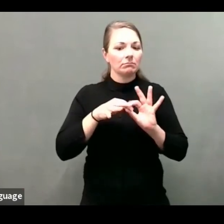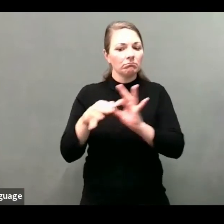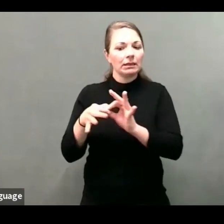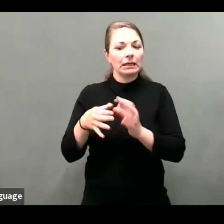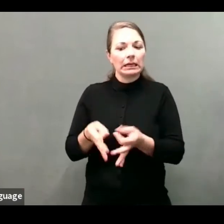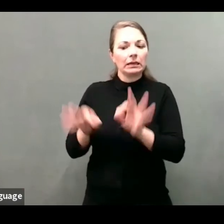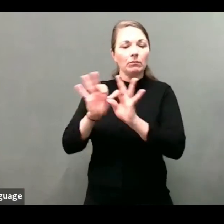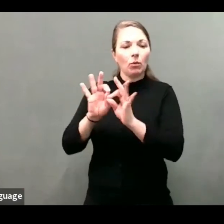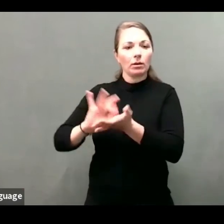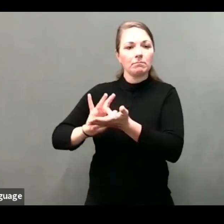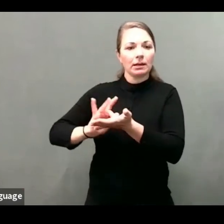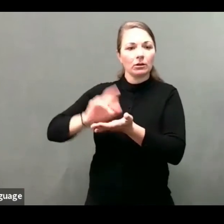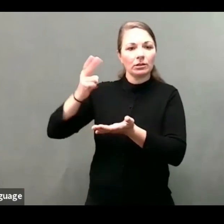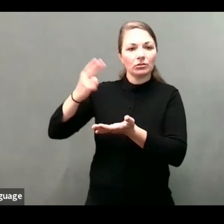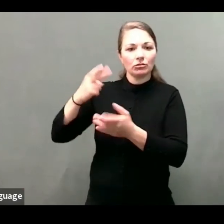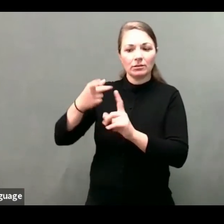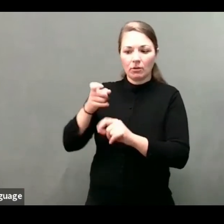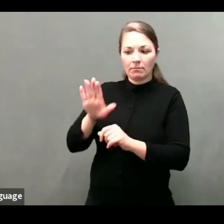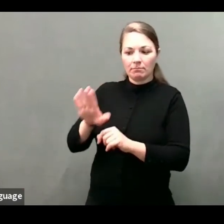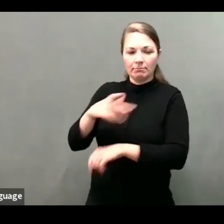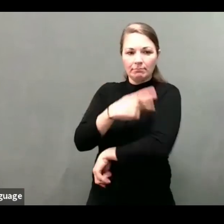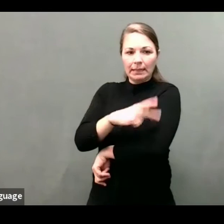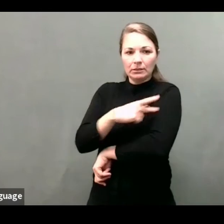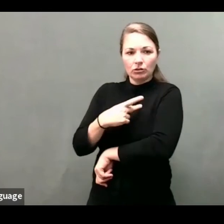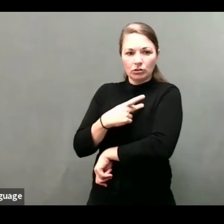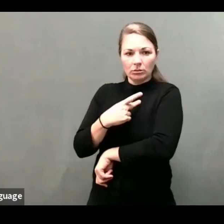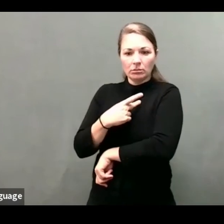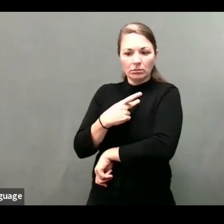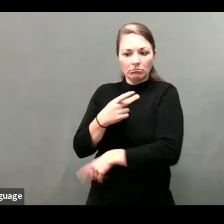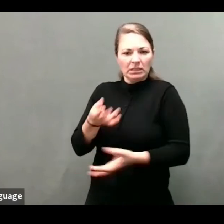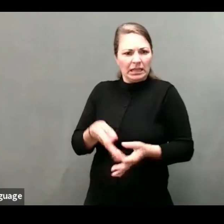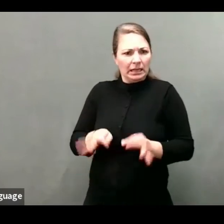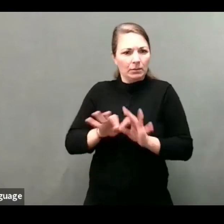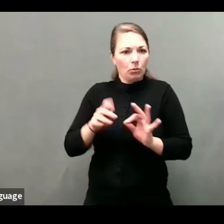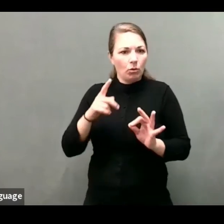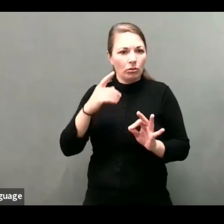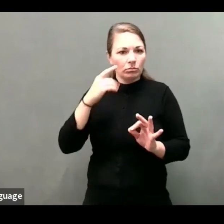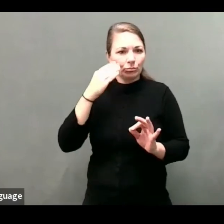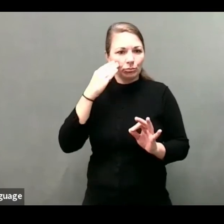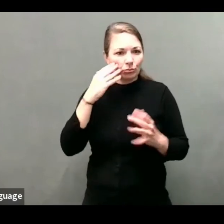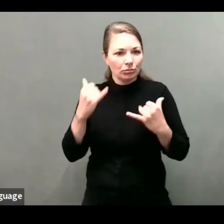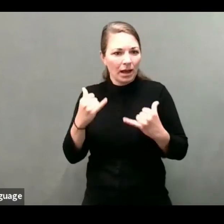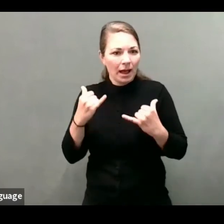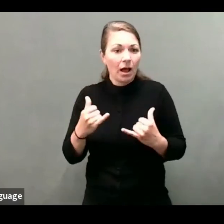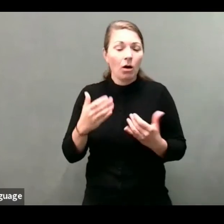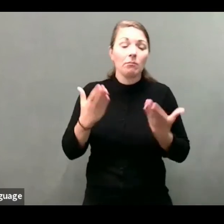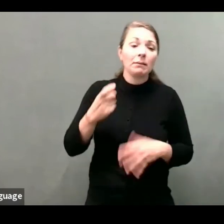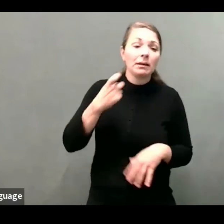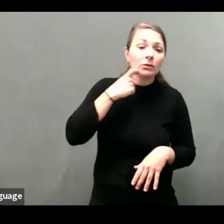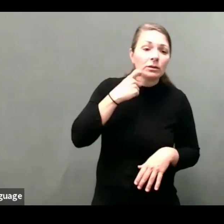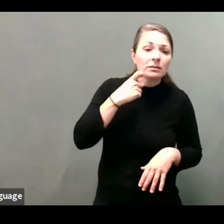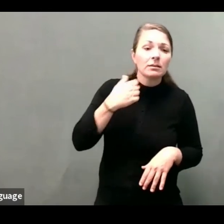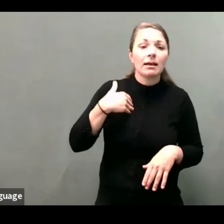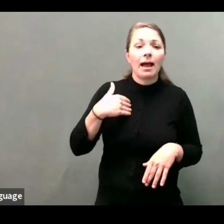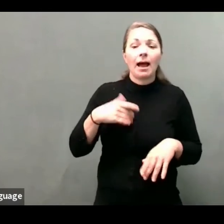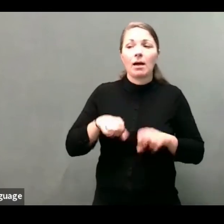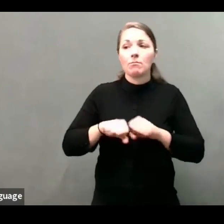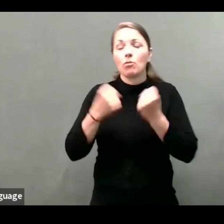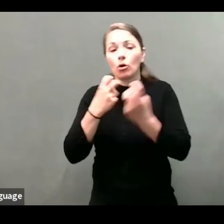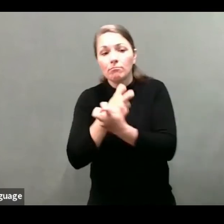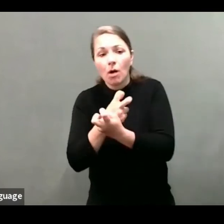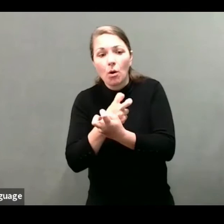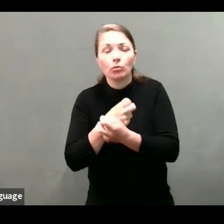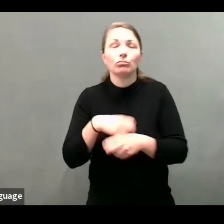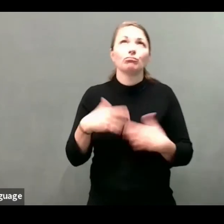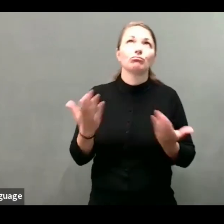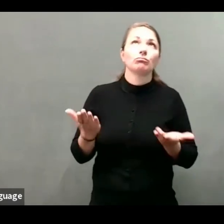patient's past that may be relevant to the exam now. So maybe they're recently recovering from a broken bone, or maybe